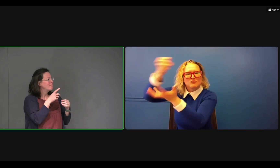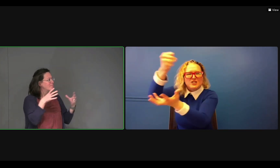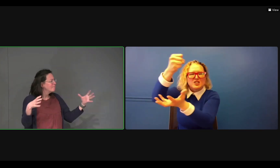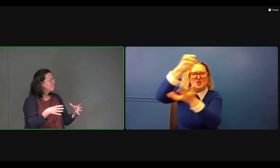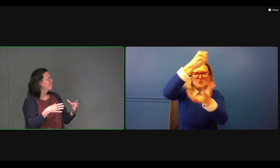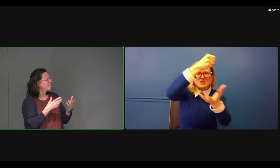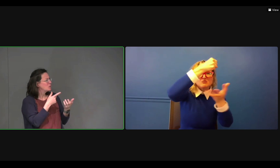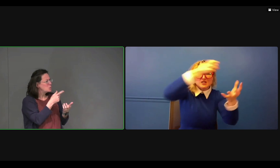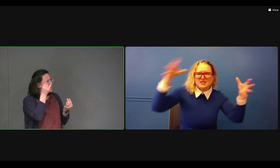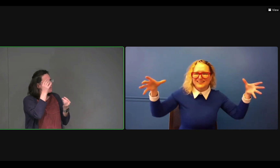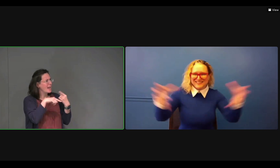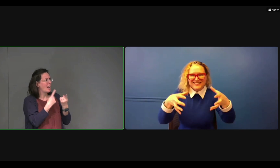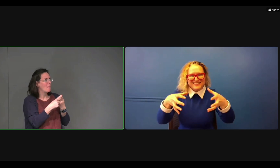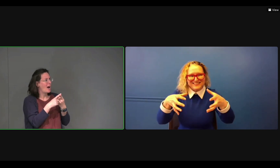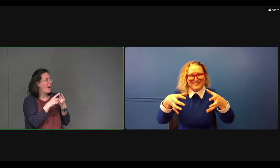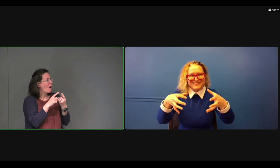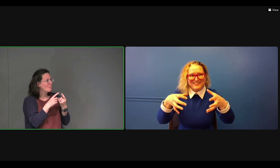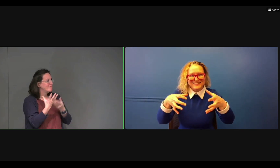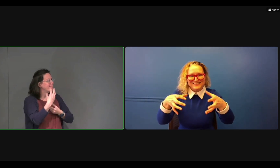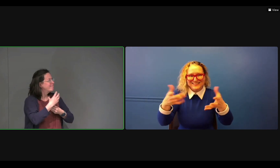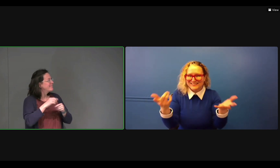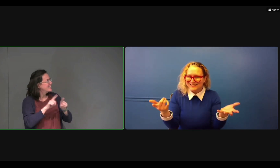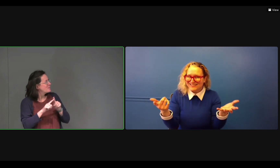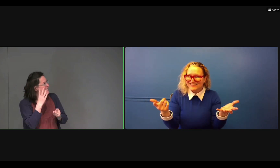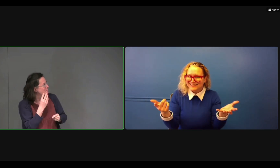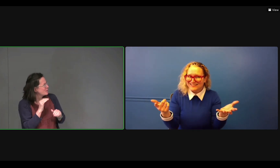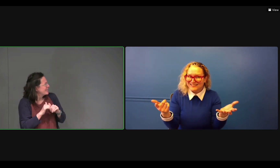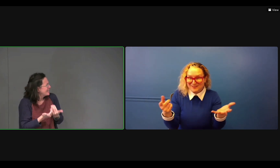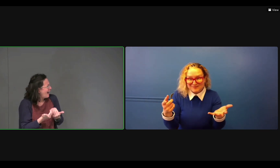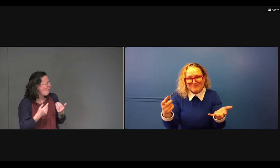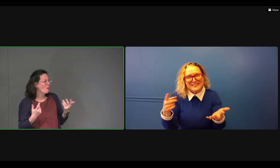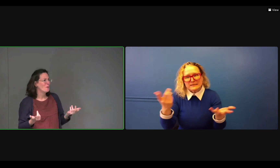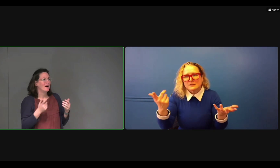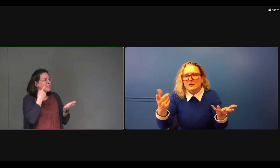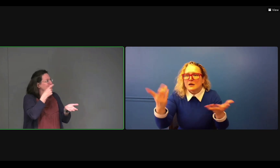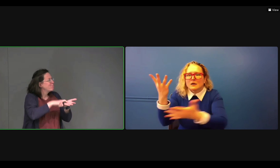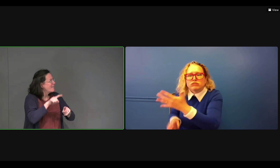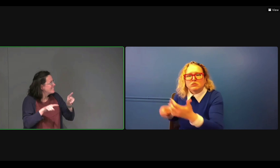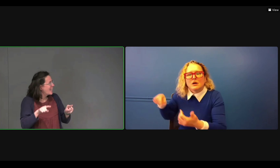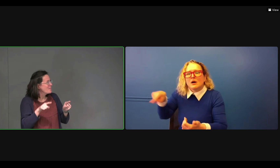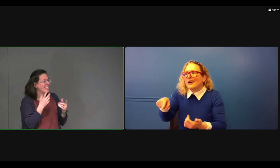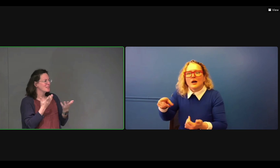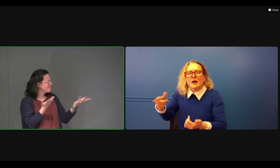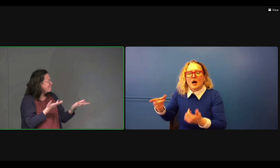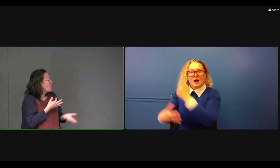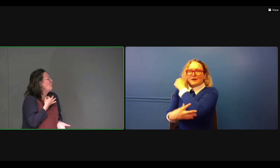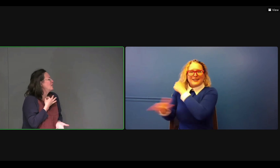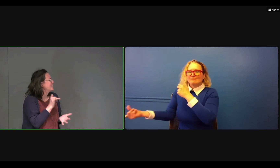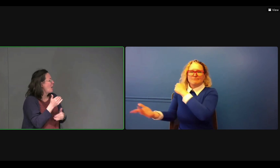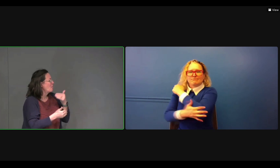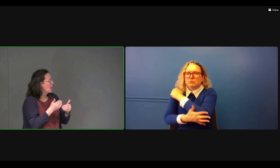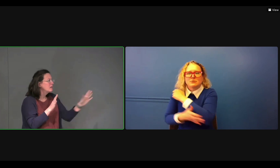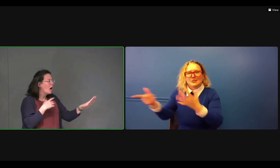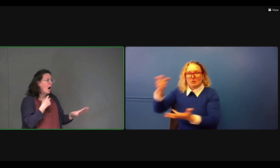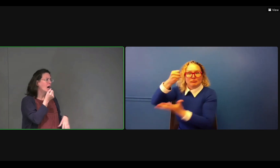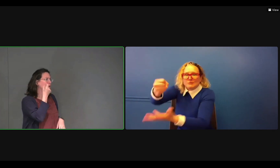see that the ones who create new signs are the ones with money and privilege and advanced degrees, but how is it that we recognize